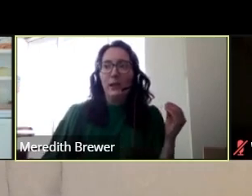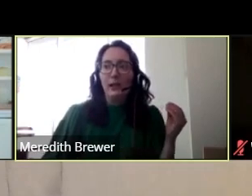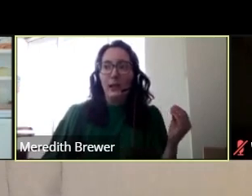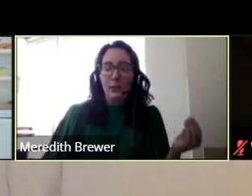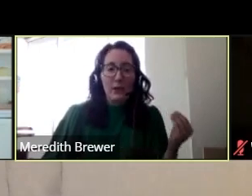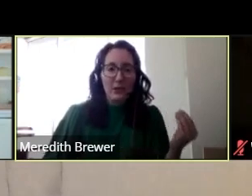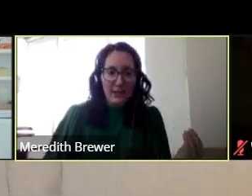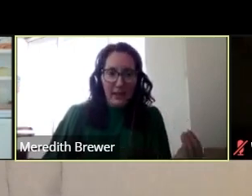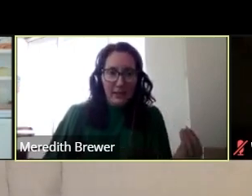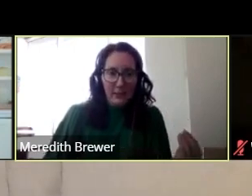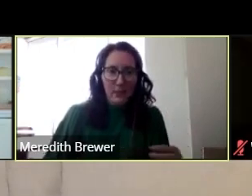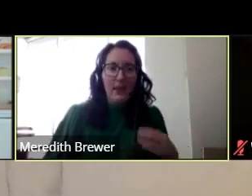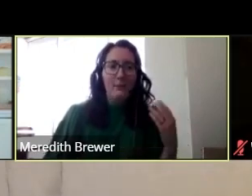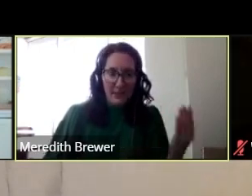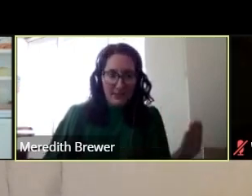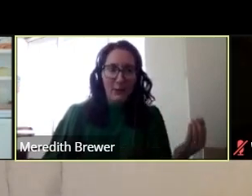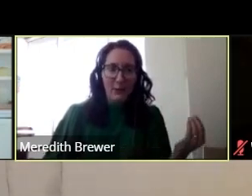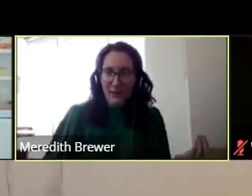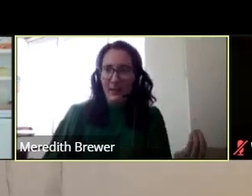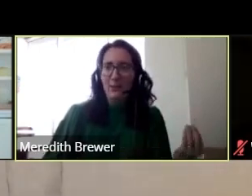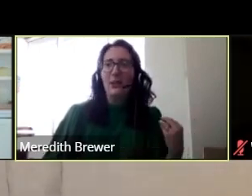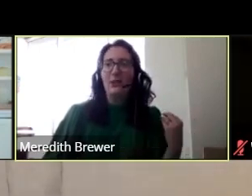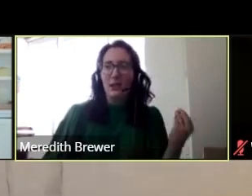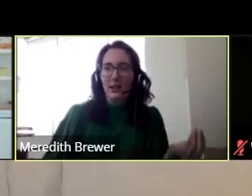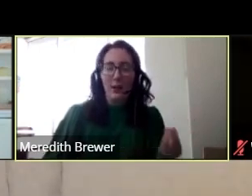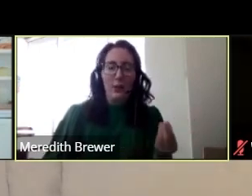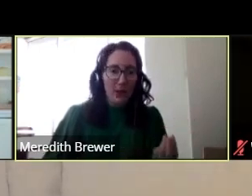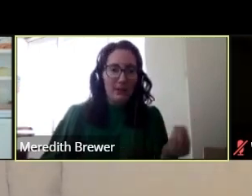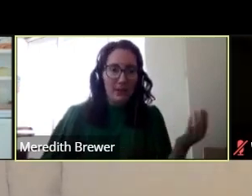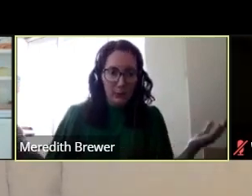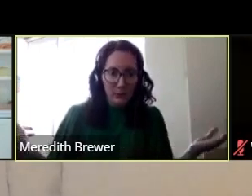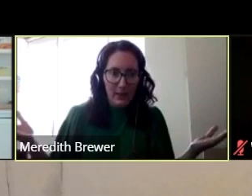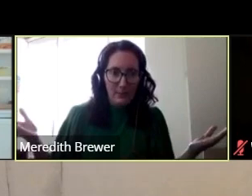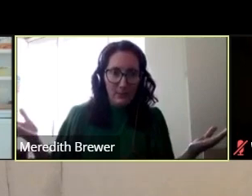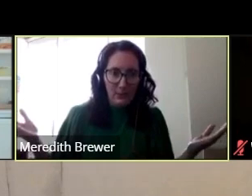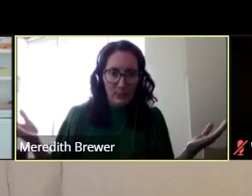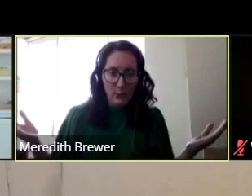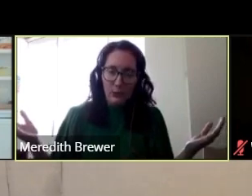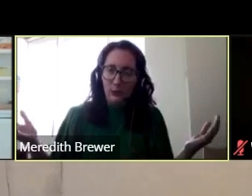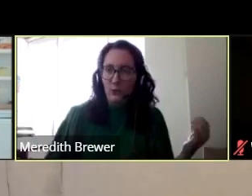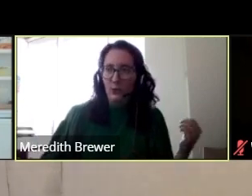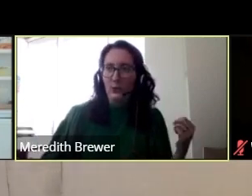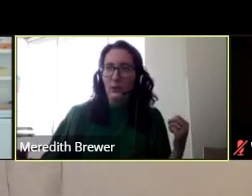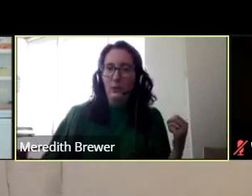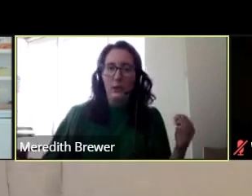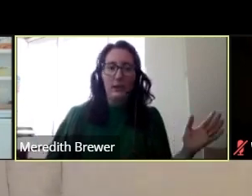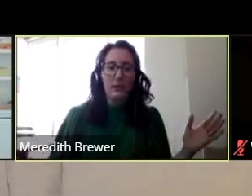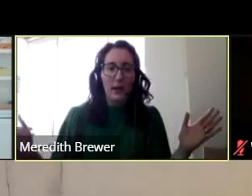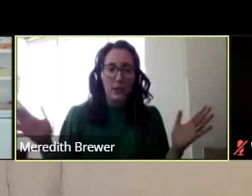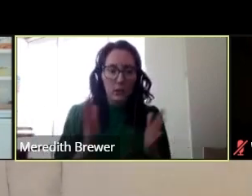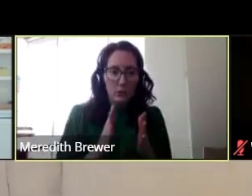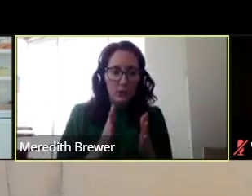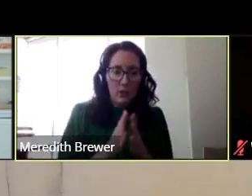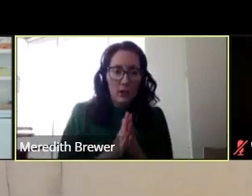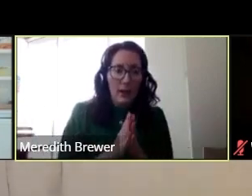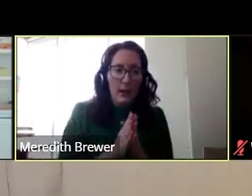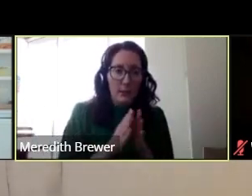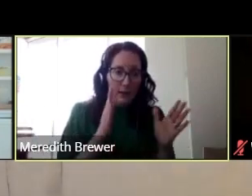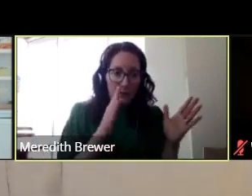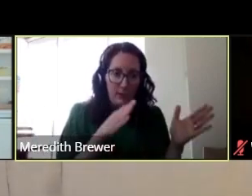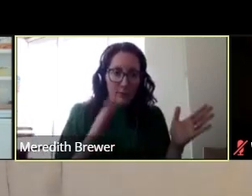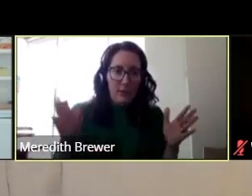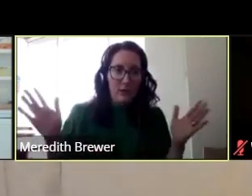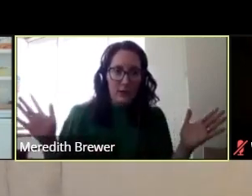The Innovation Scaling became the Accelerating Innovation, and then the policy group became Building a Bold New Future with Communities. And those